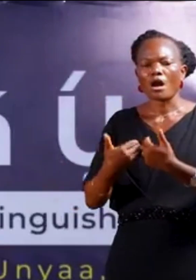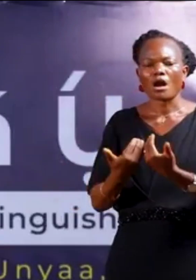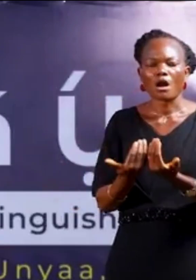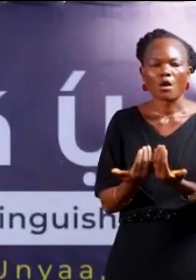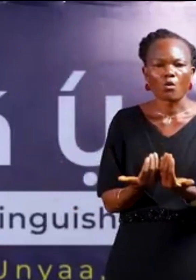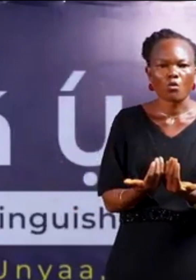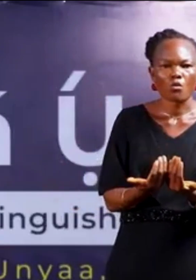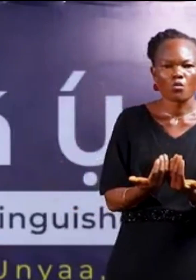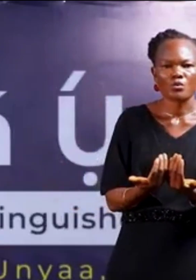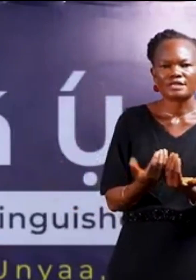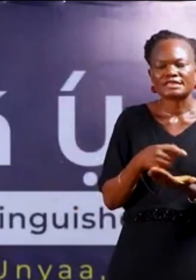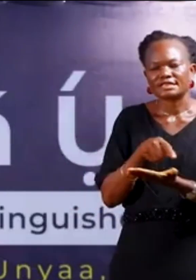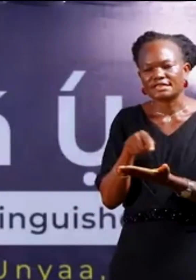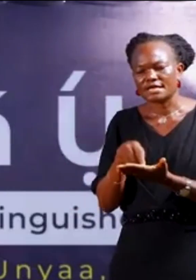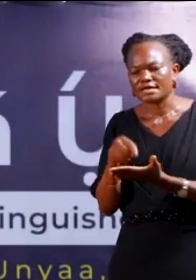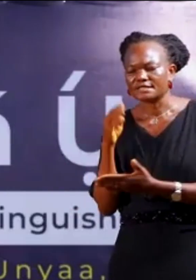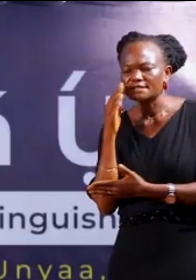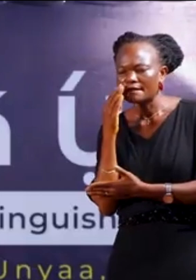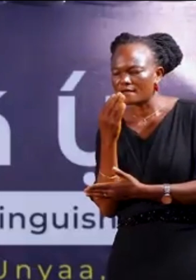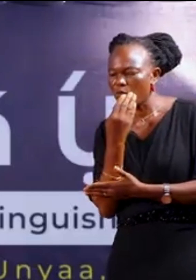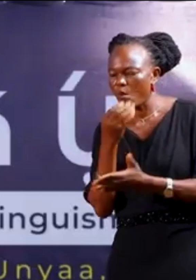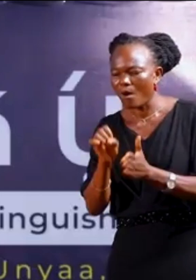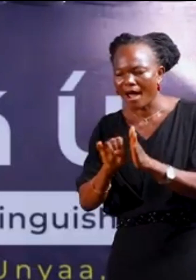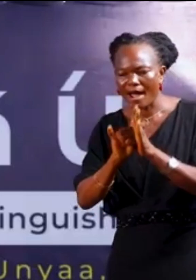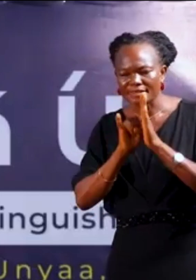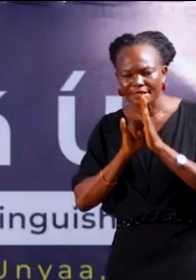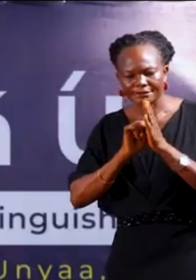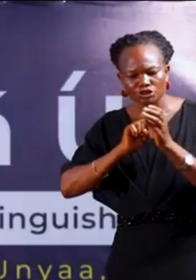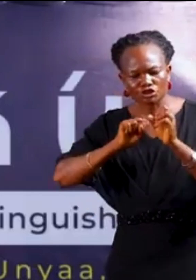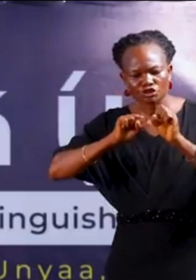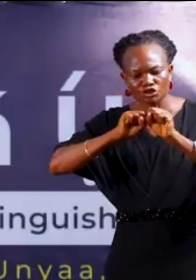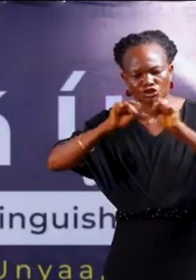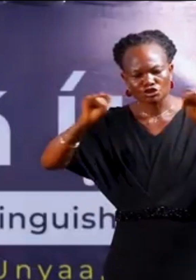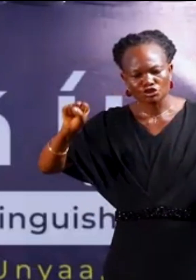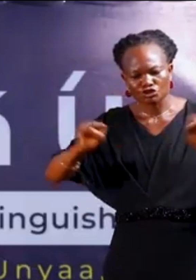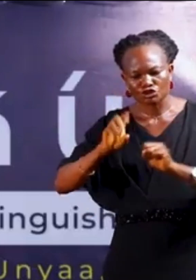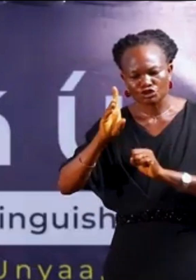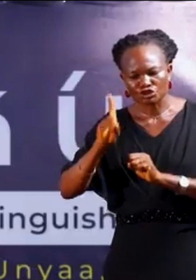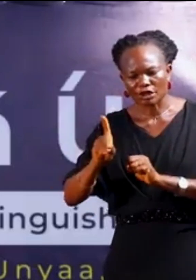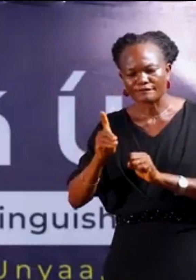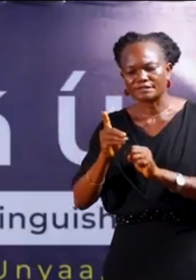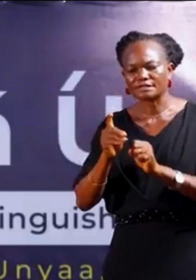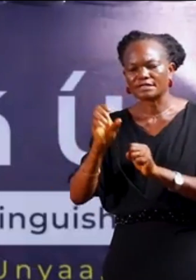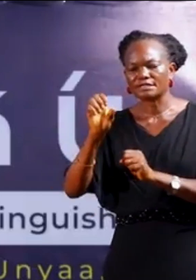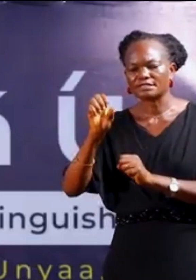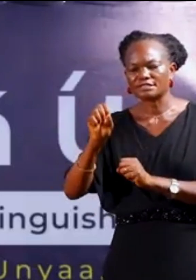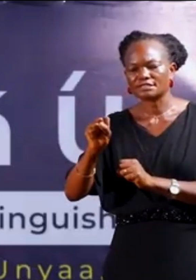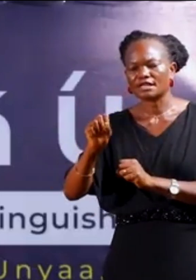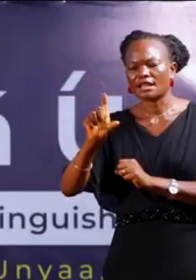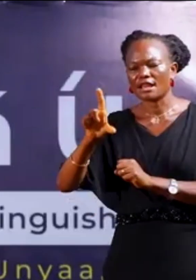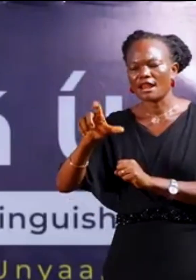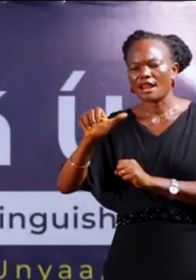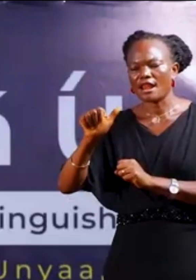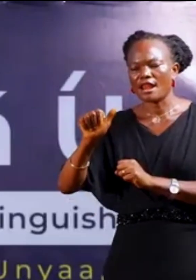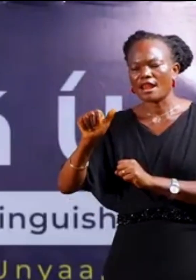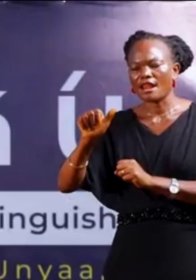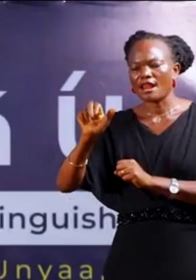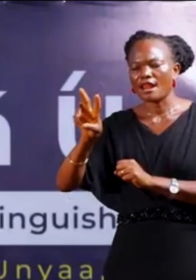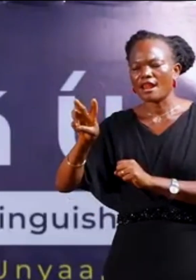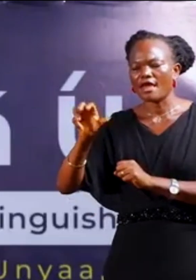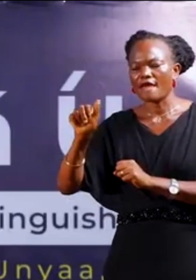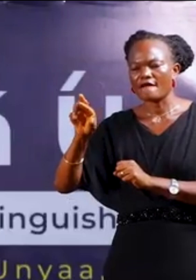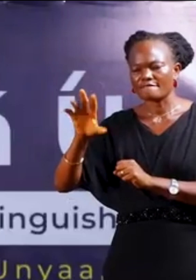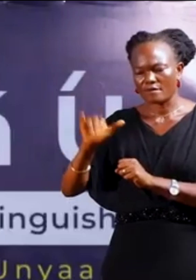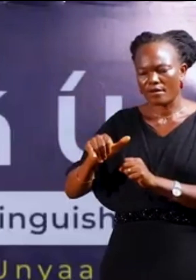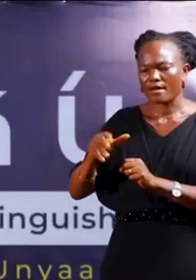how this Igbo identity shaped slavery and the New World. One,